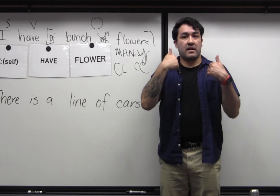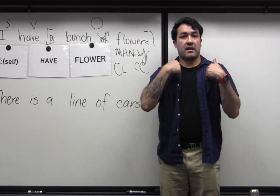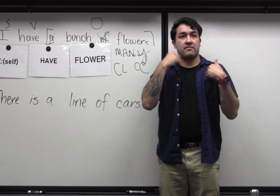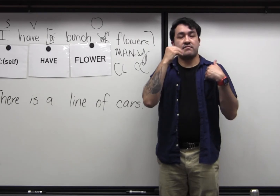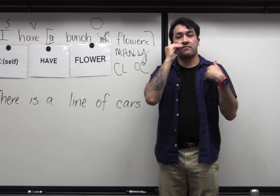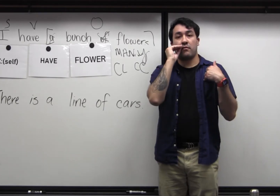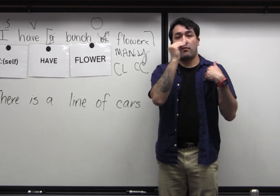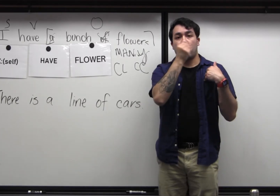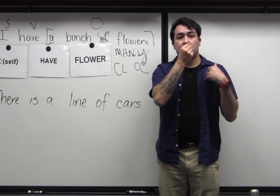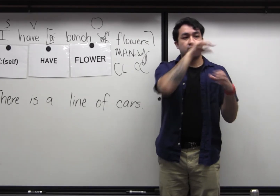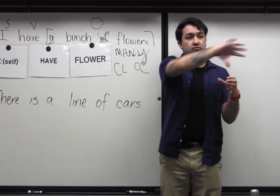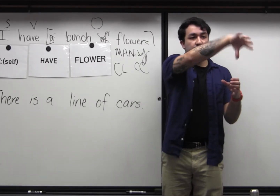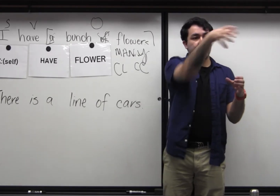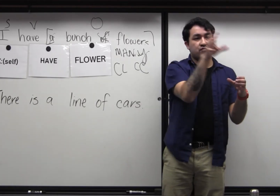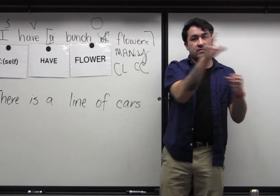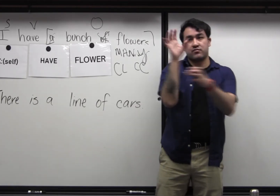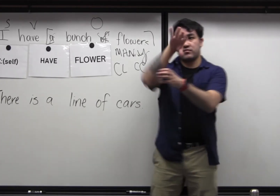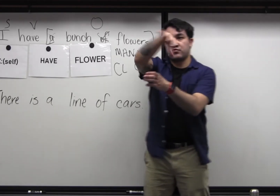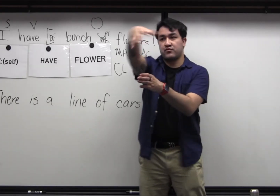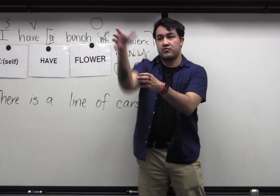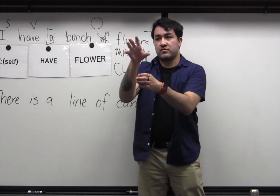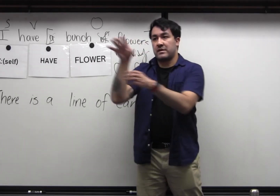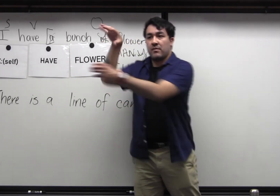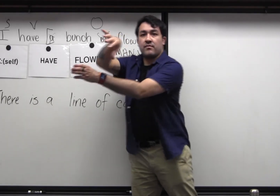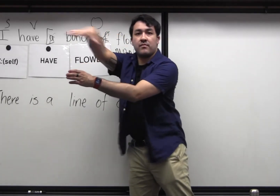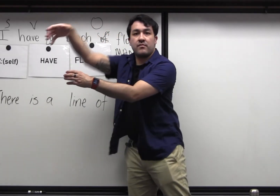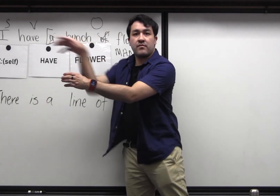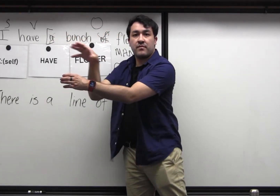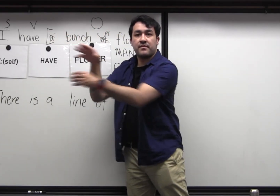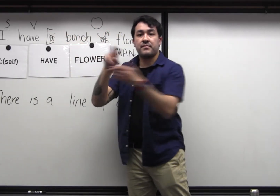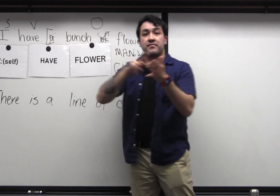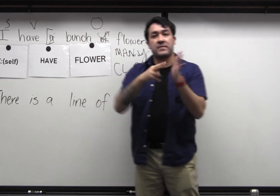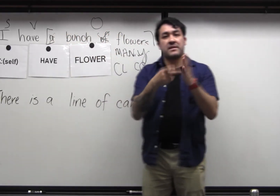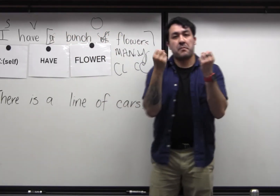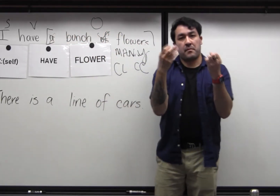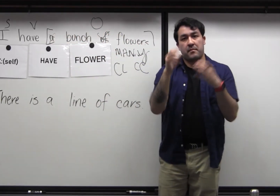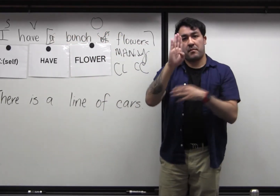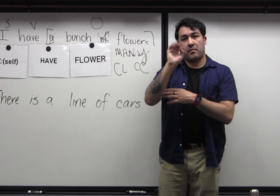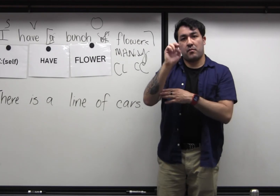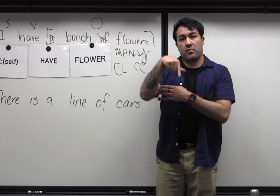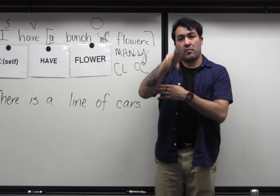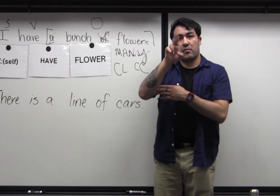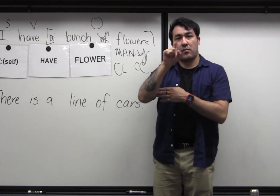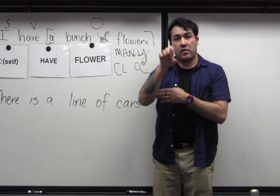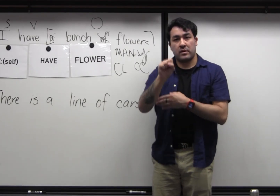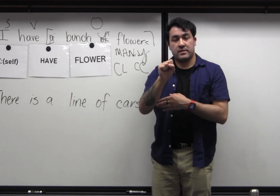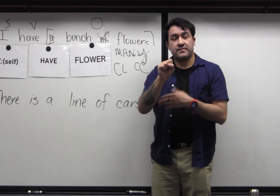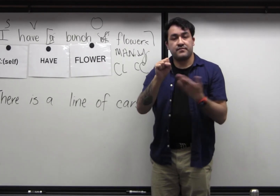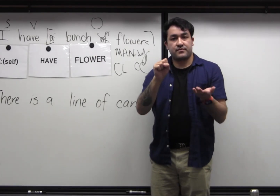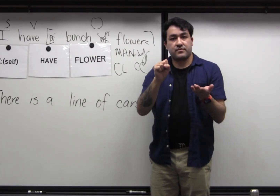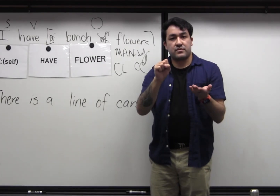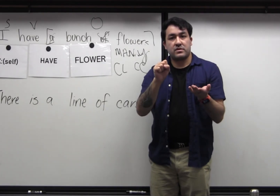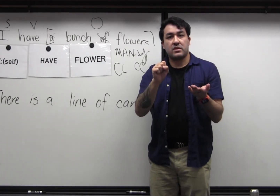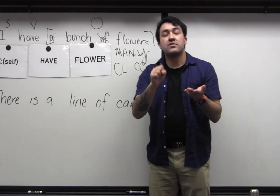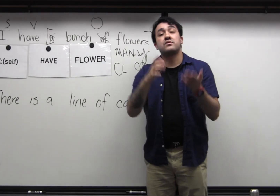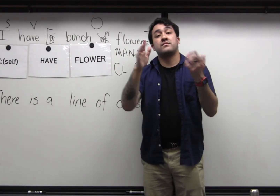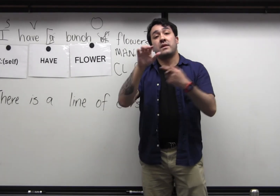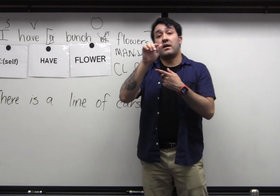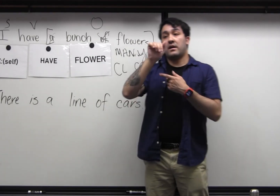super huge. I can make it smaller. I can show you that I have a bunch of bouquets. I can, really change up